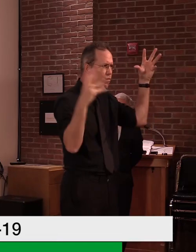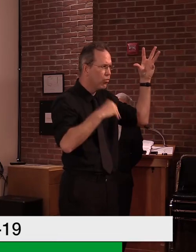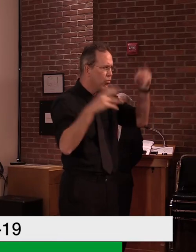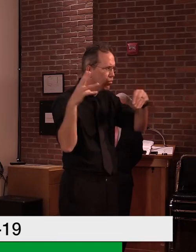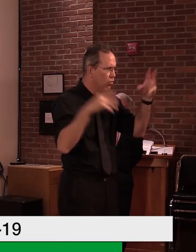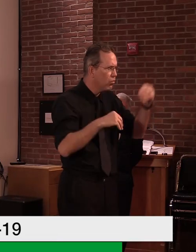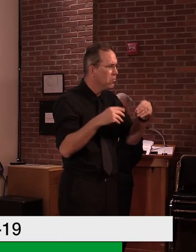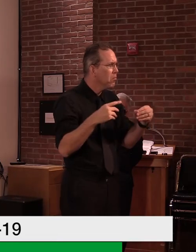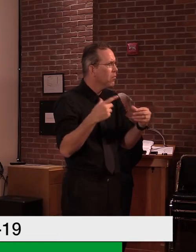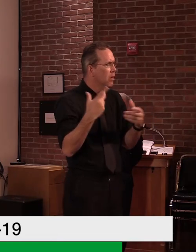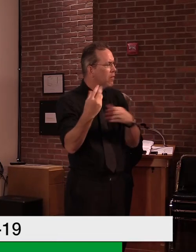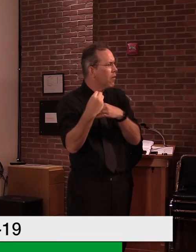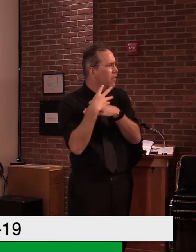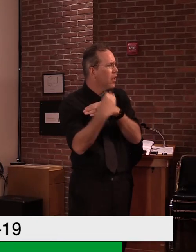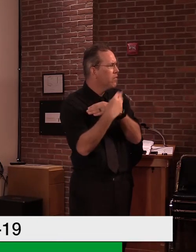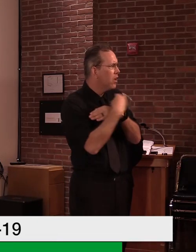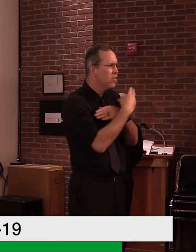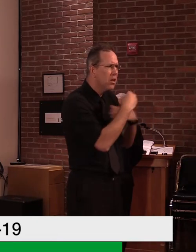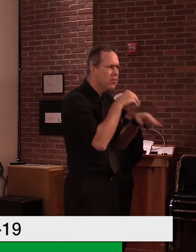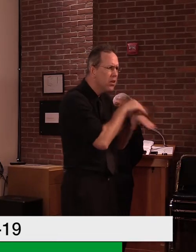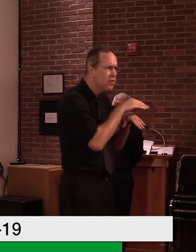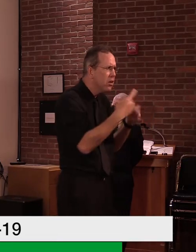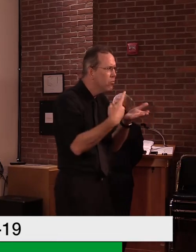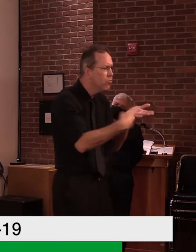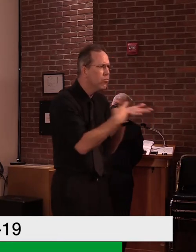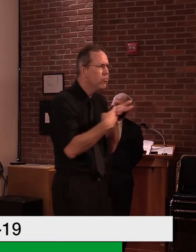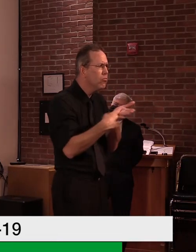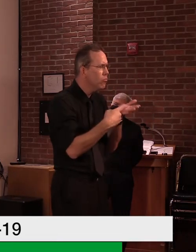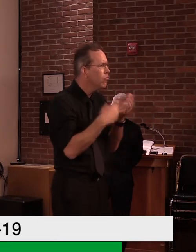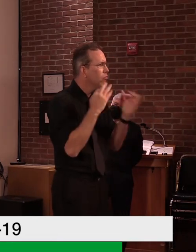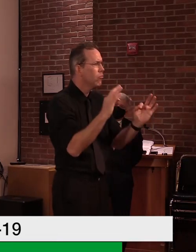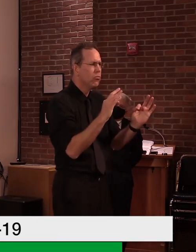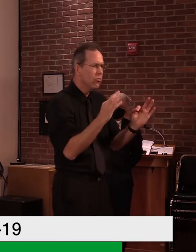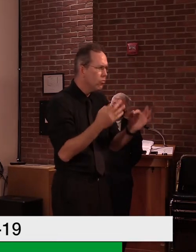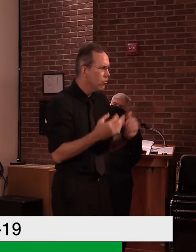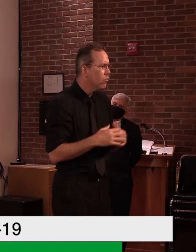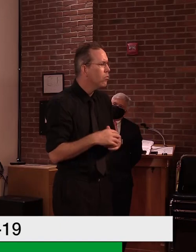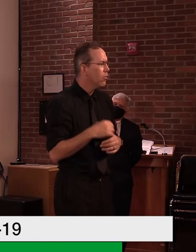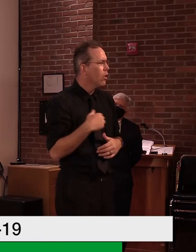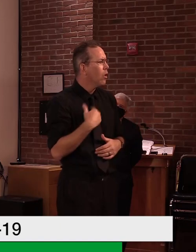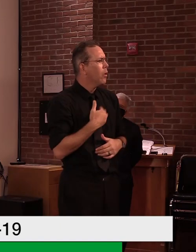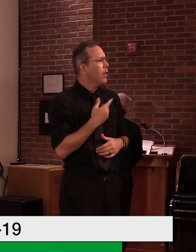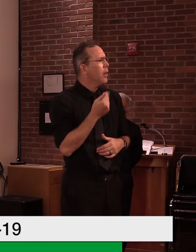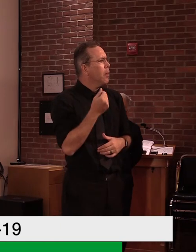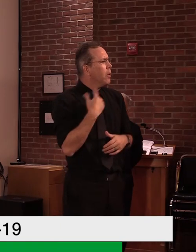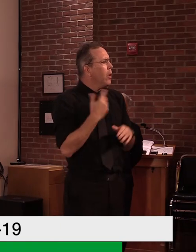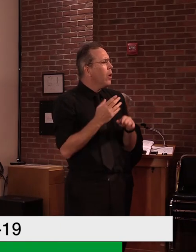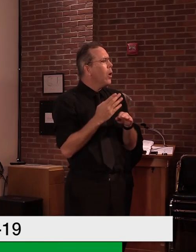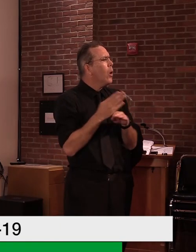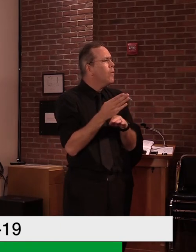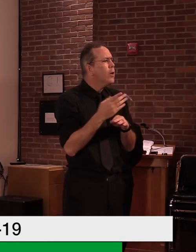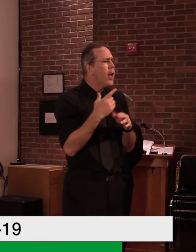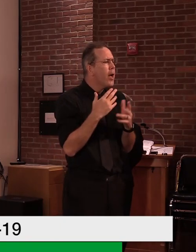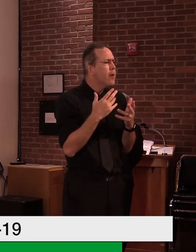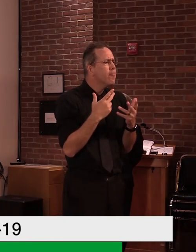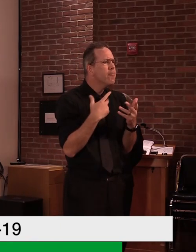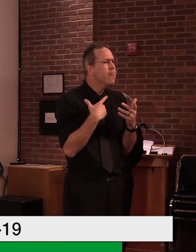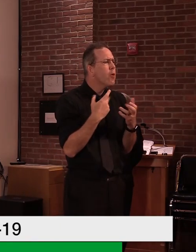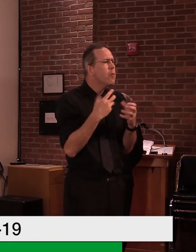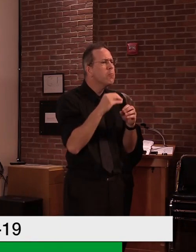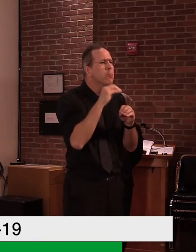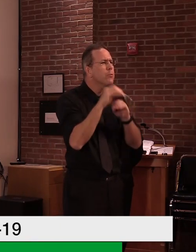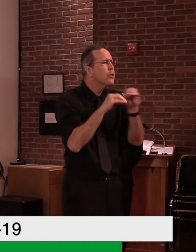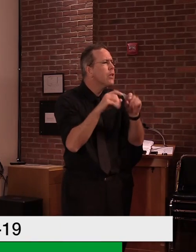closely, and we are now slightly exceeding the number of tests that our state should have on a